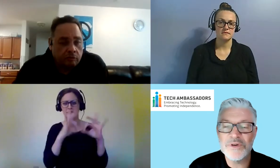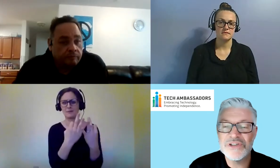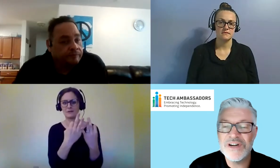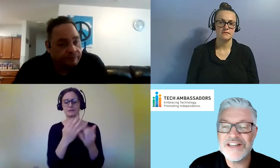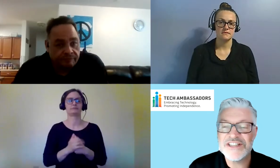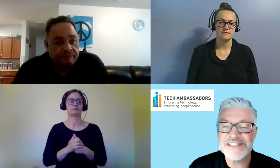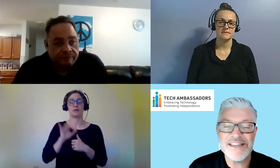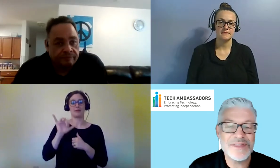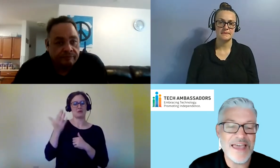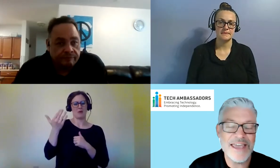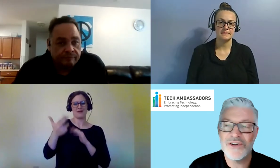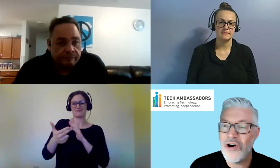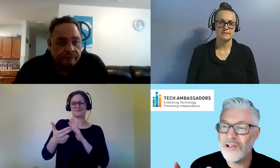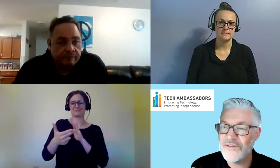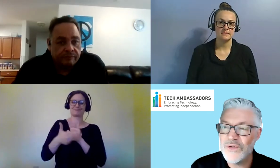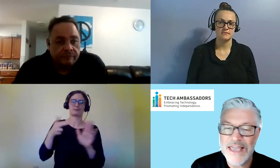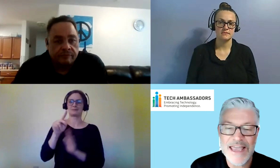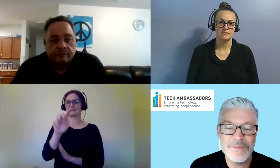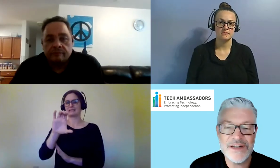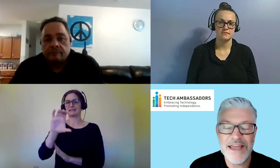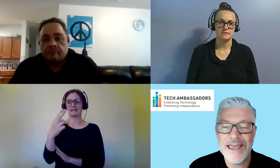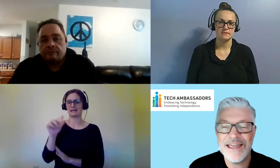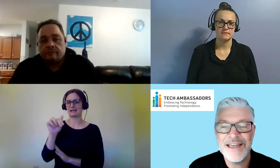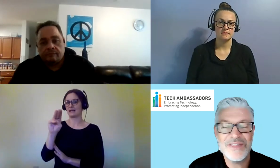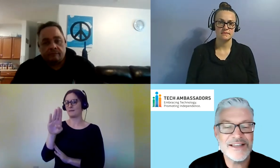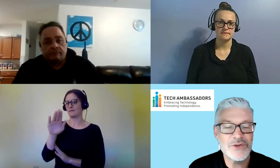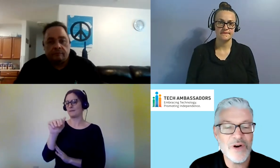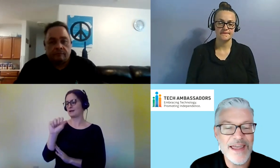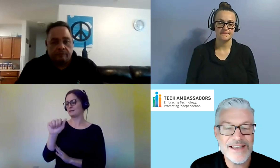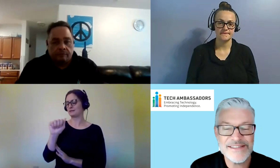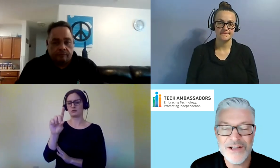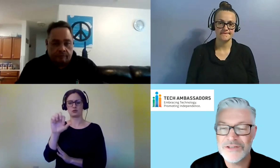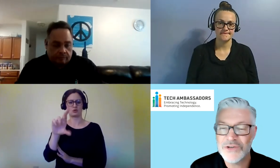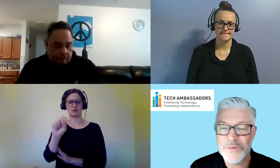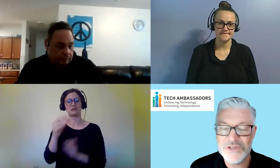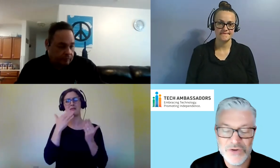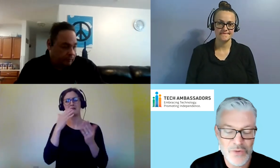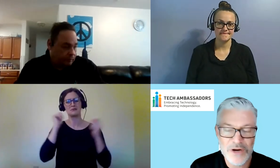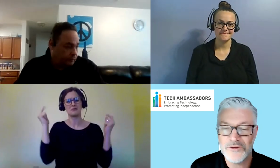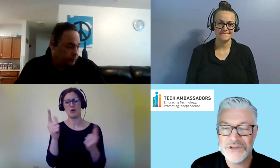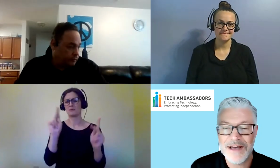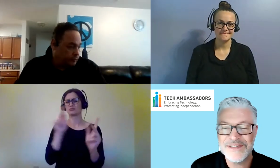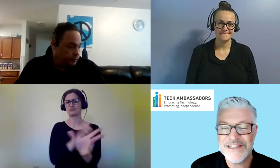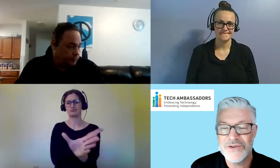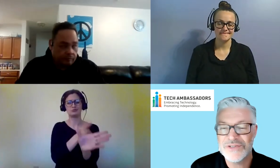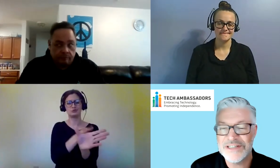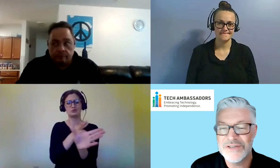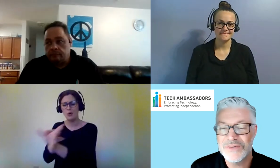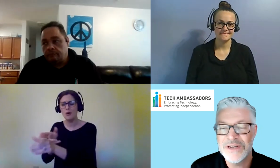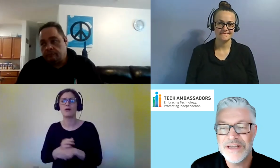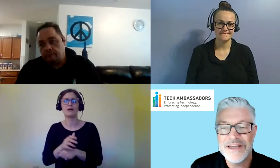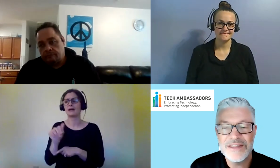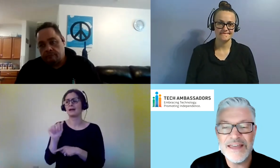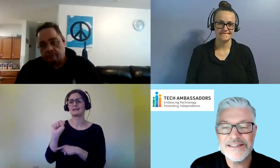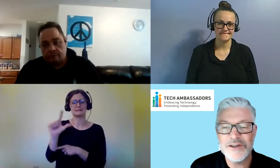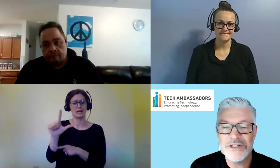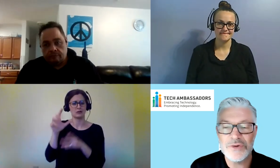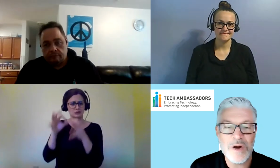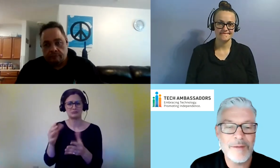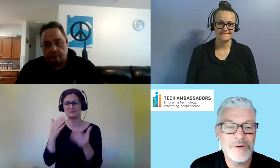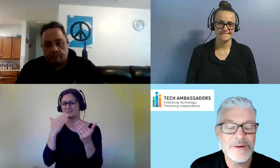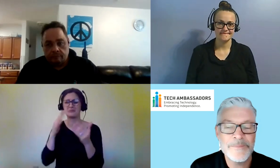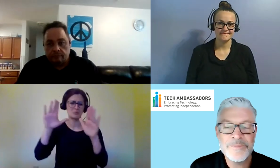this opportunity to just say thank you to all of you who came today. Thanks to our ASL interpreters doing a wonderful job as they usually do. Thanks